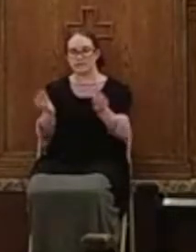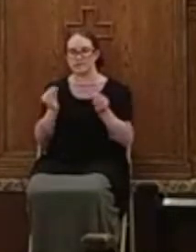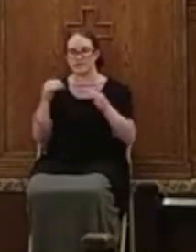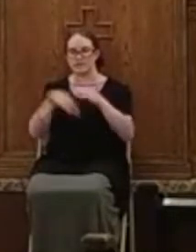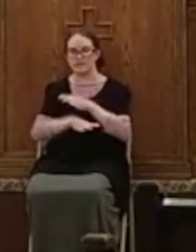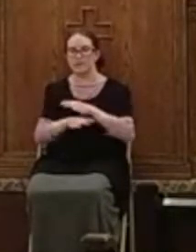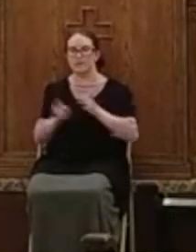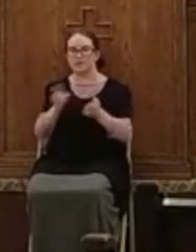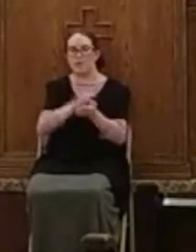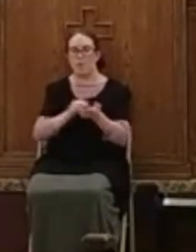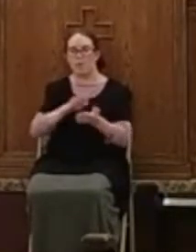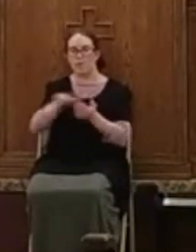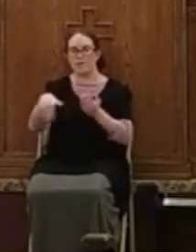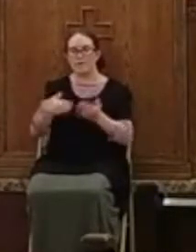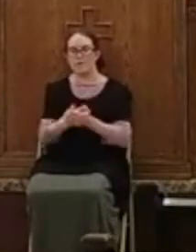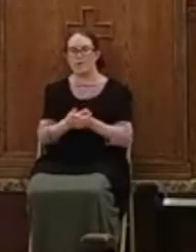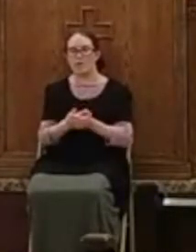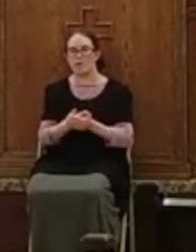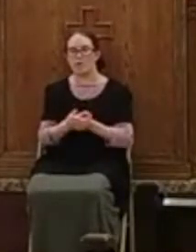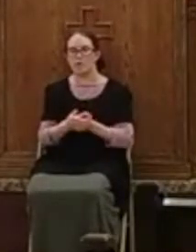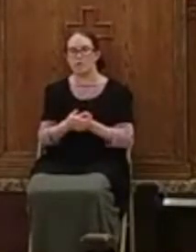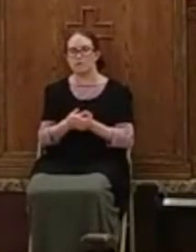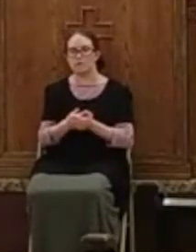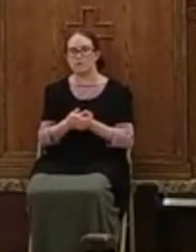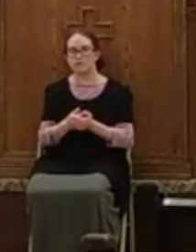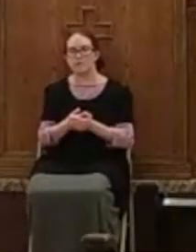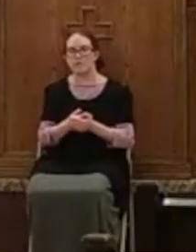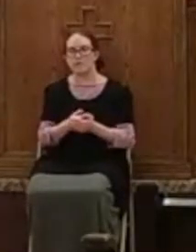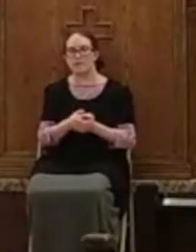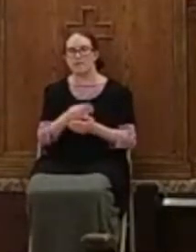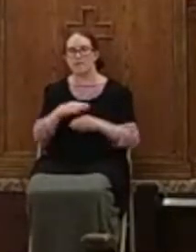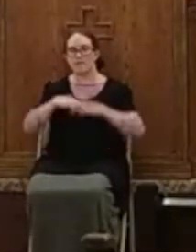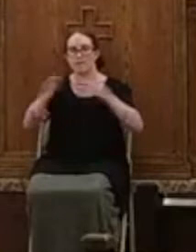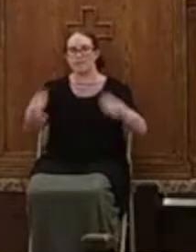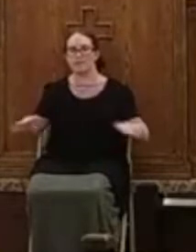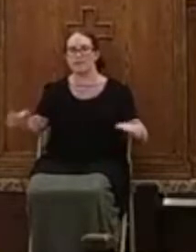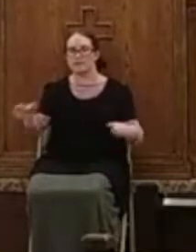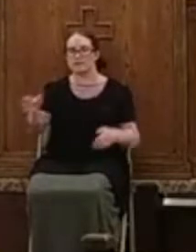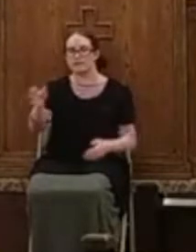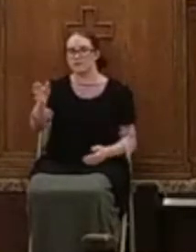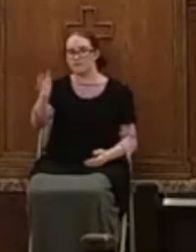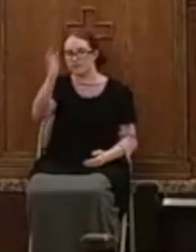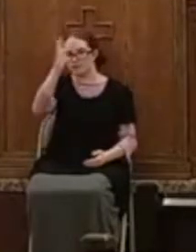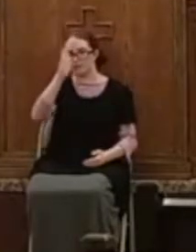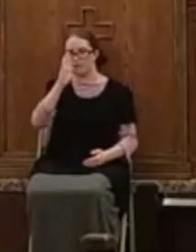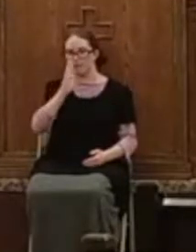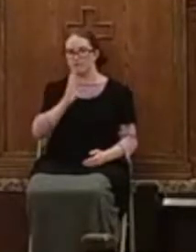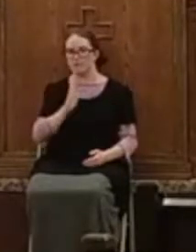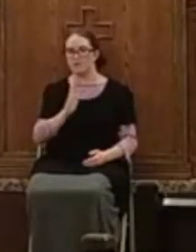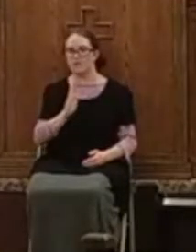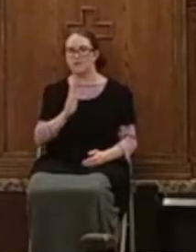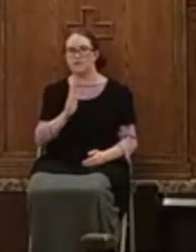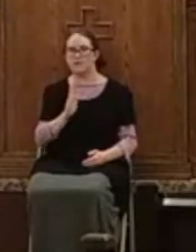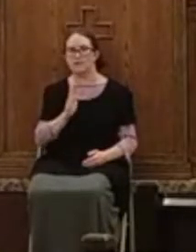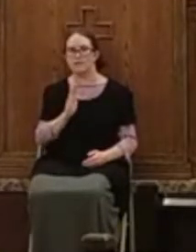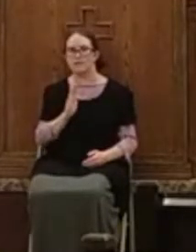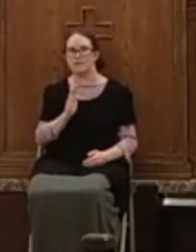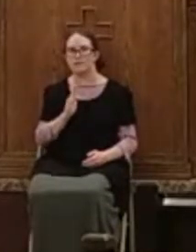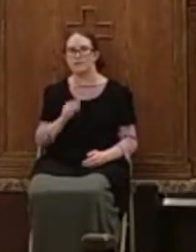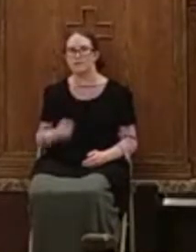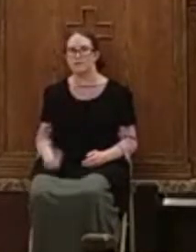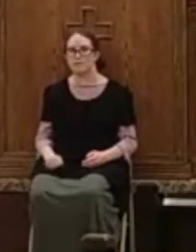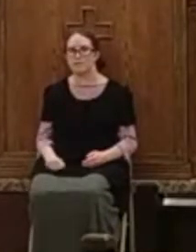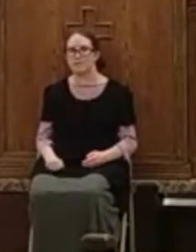amen, into the holiest of all. Amen. And be in the presence, amen, of the Almighty God.